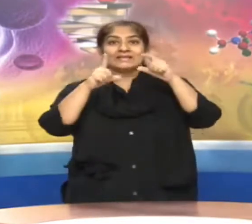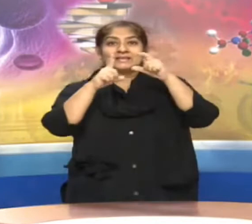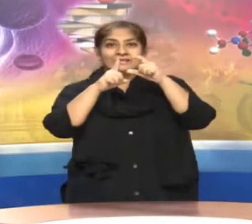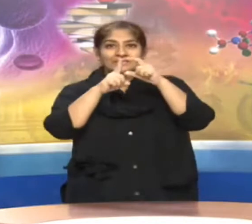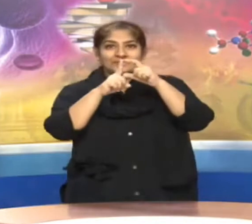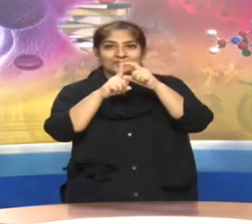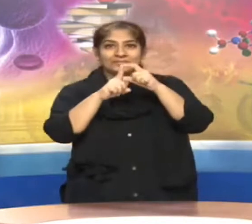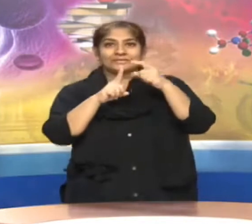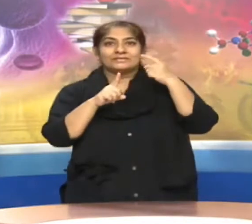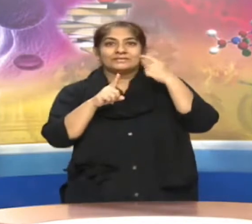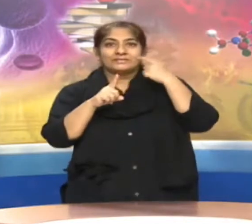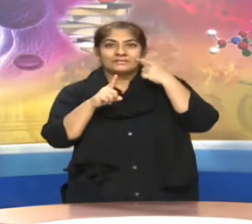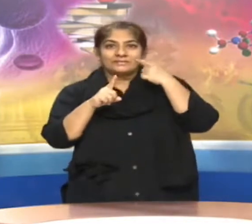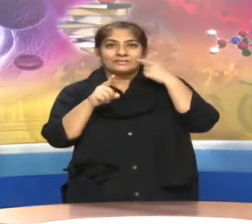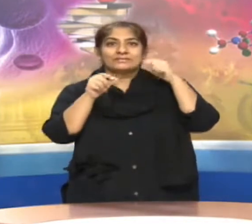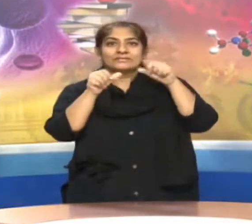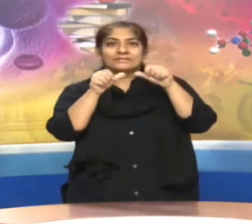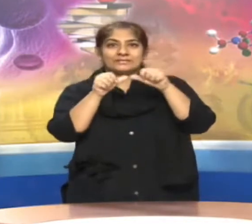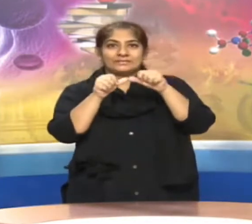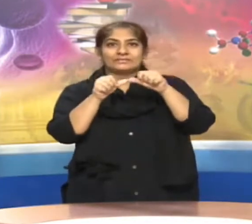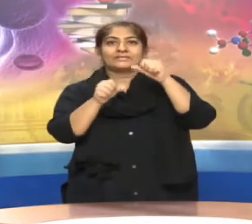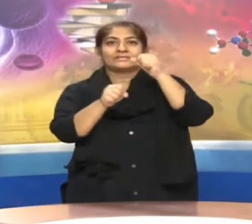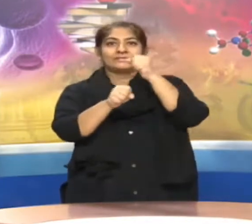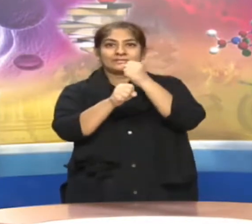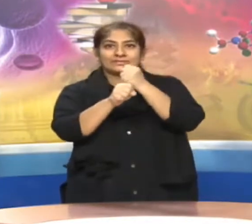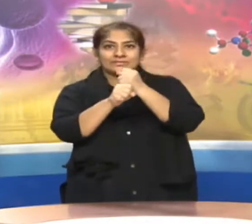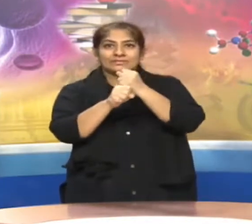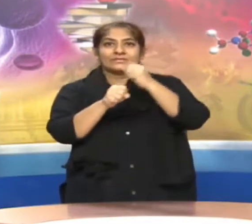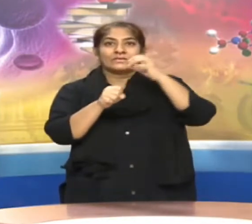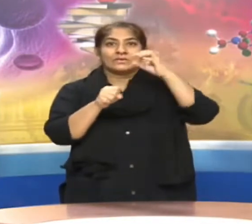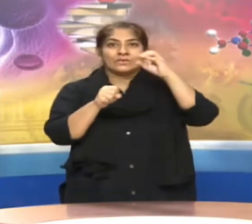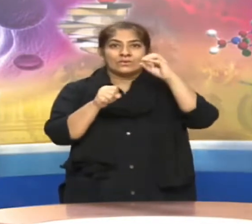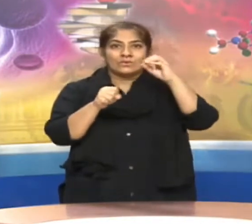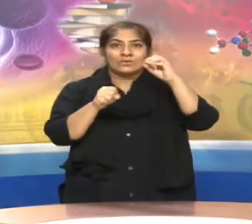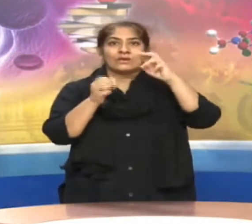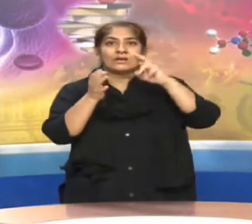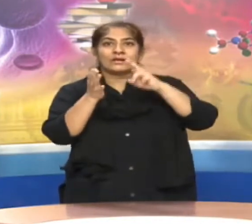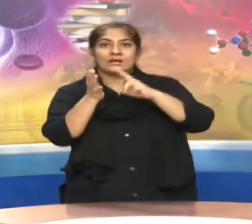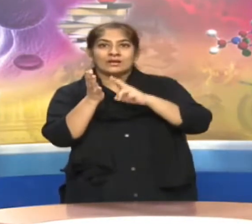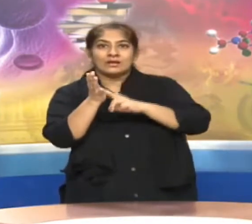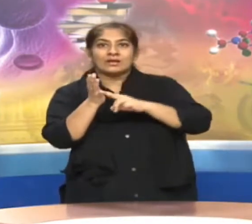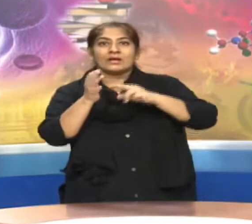that is considered as a vertical communication.